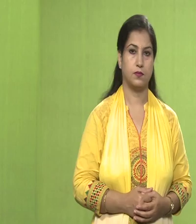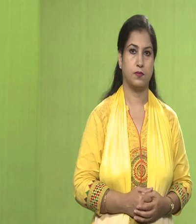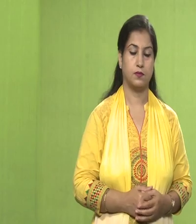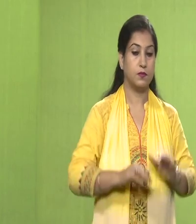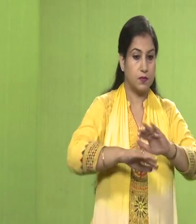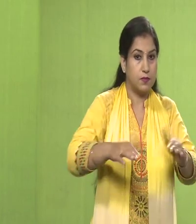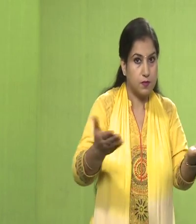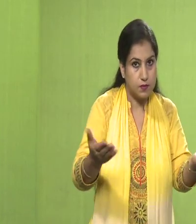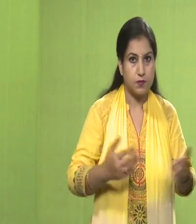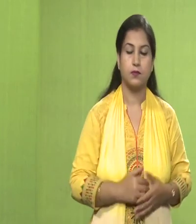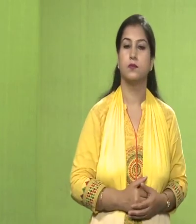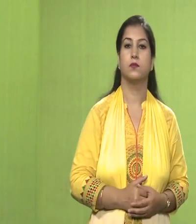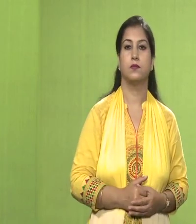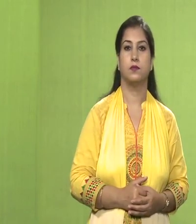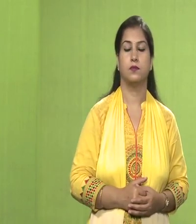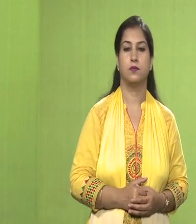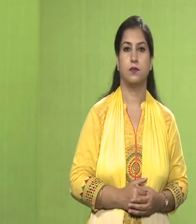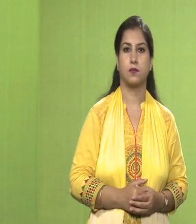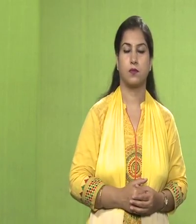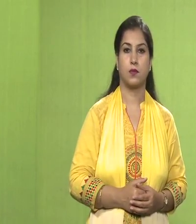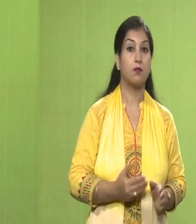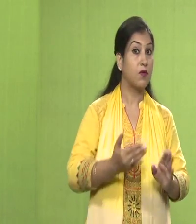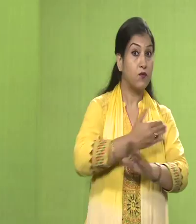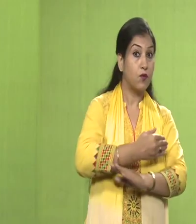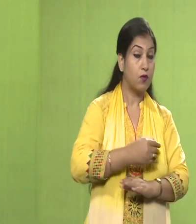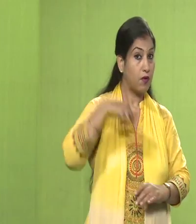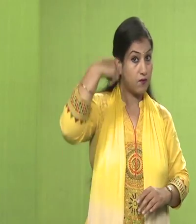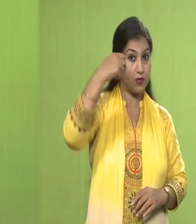Dear learners, as we had seen in the previous video,